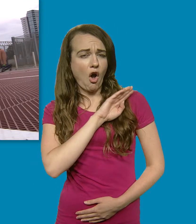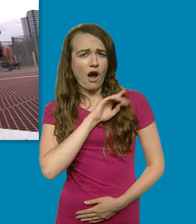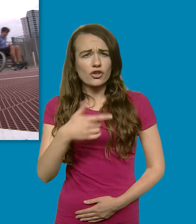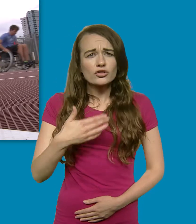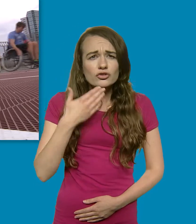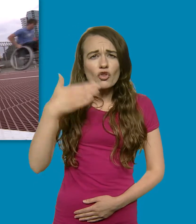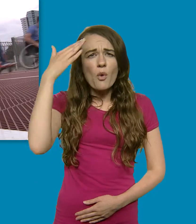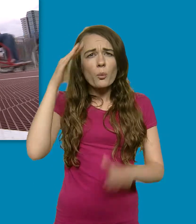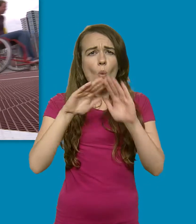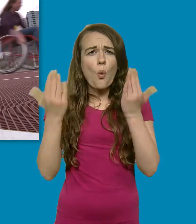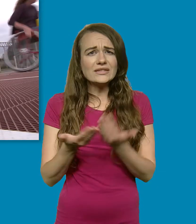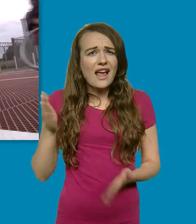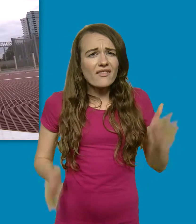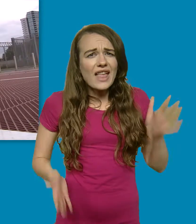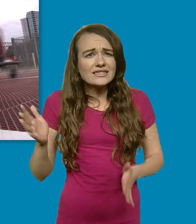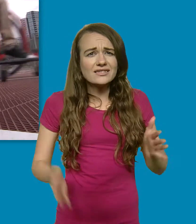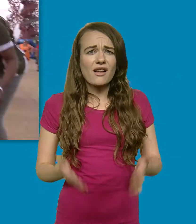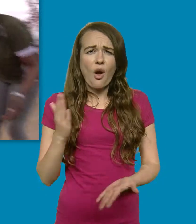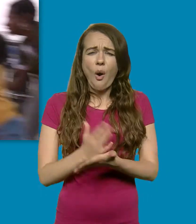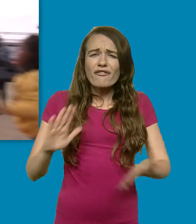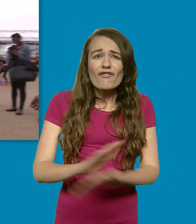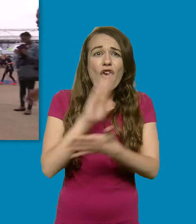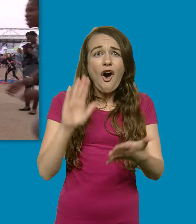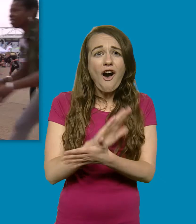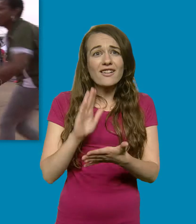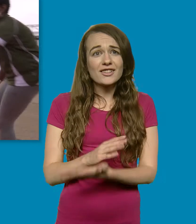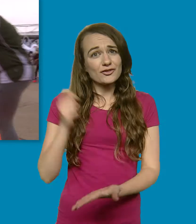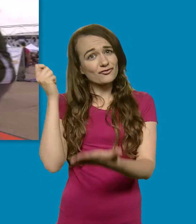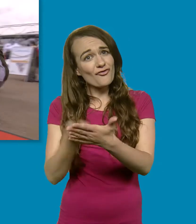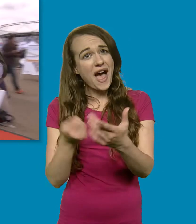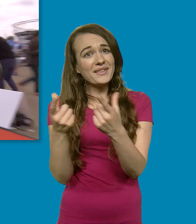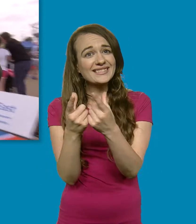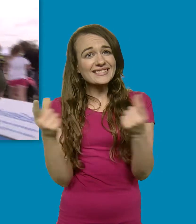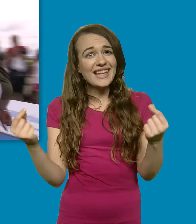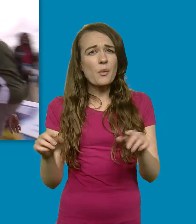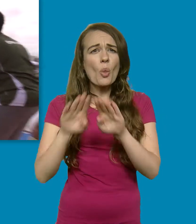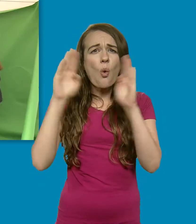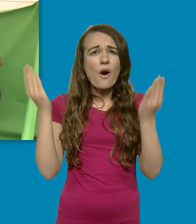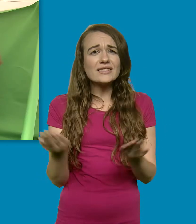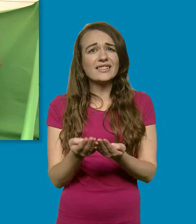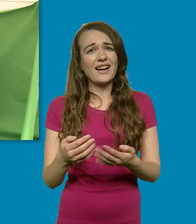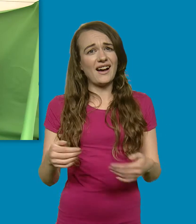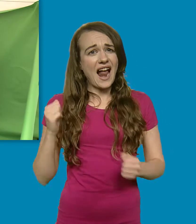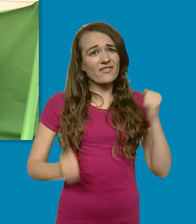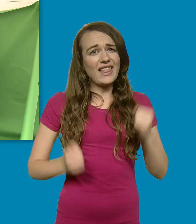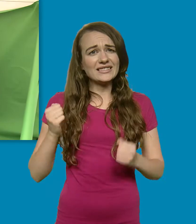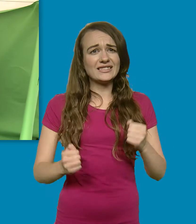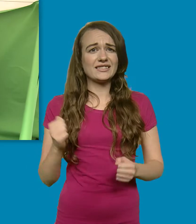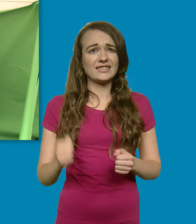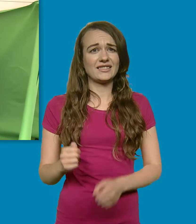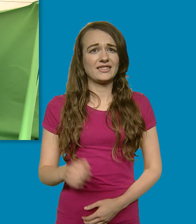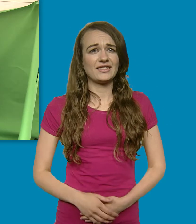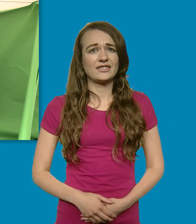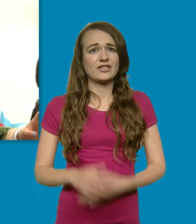the summer of world athletics in the park. For twice the fun, grab a ticket to the World Para Athletics Championships